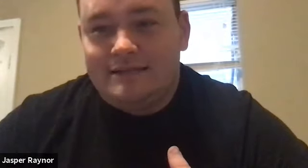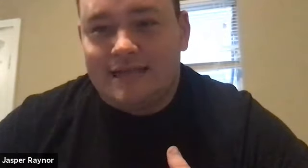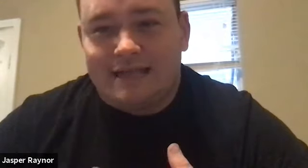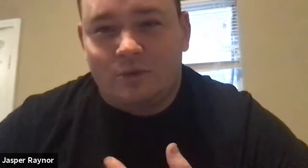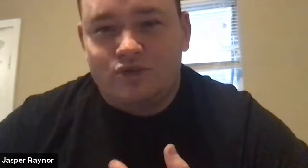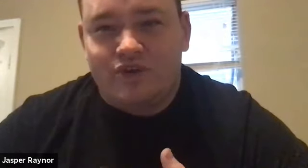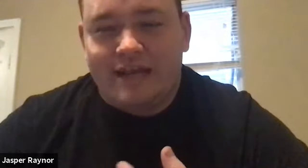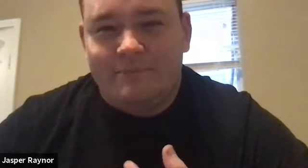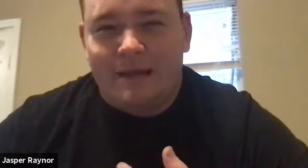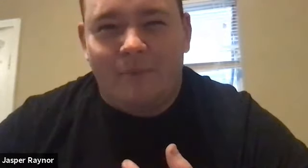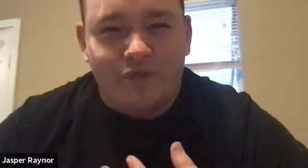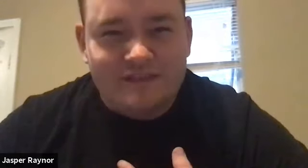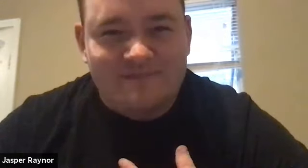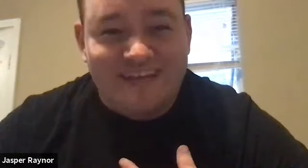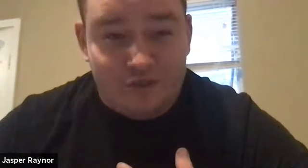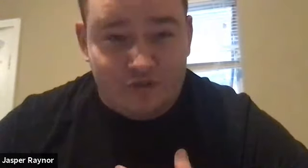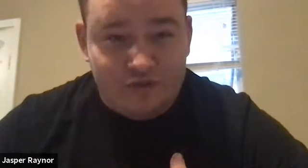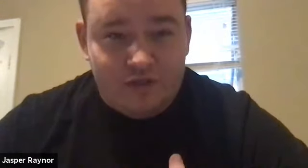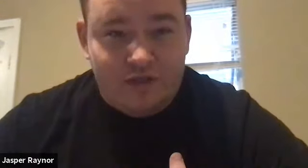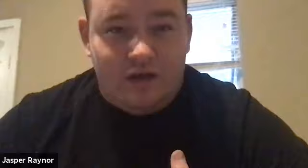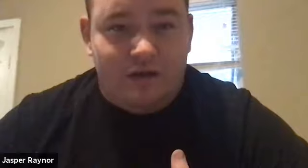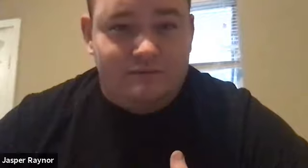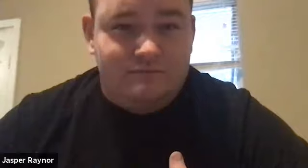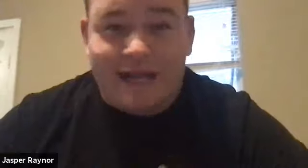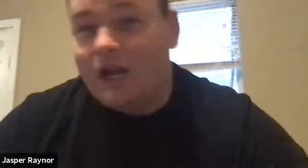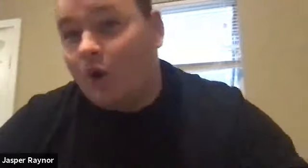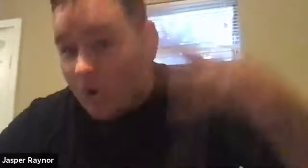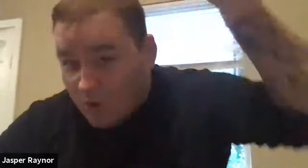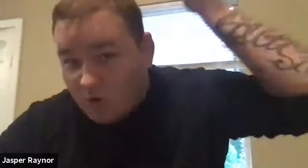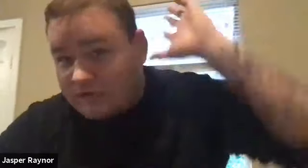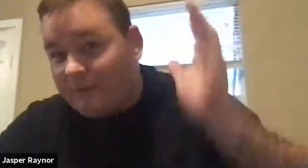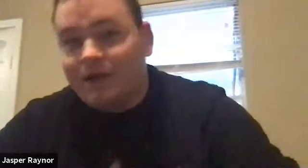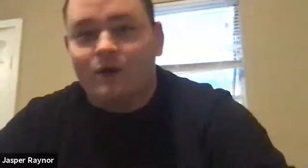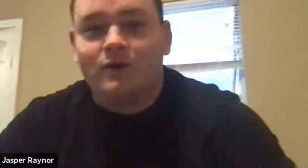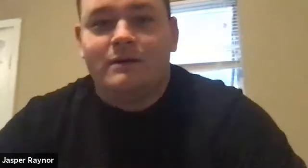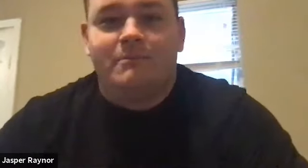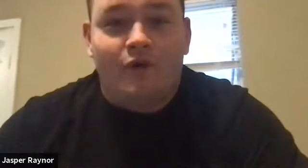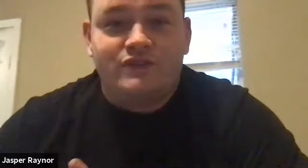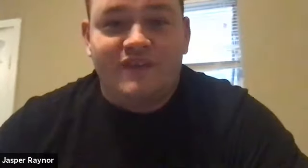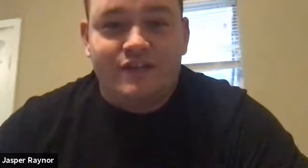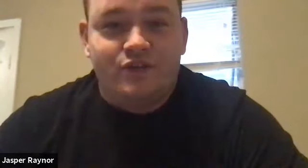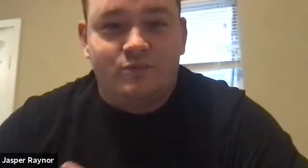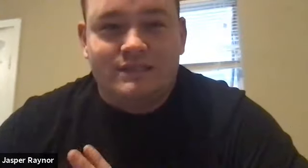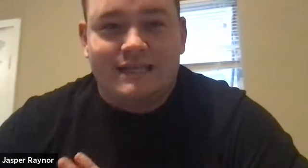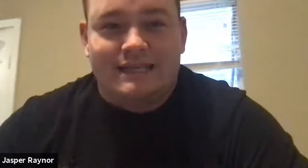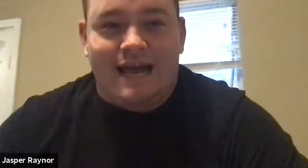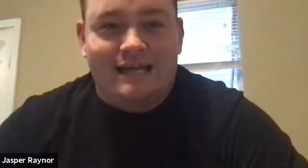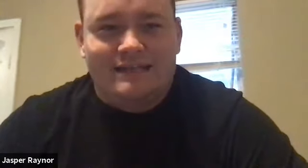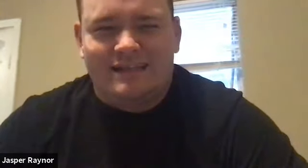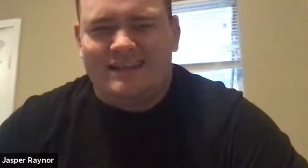sign language created by Martha's Vineyard. Back a long time ago, Martha's Vineyard was an island, I think